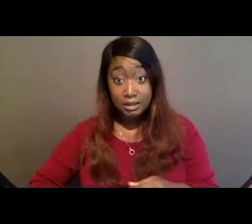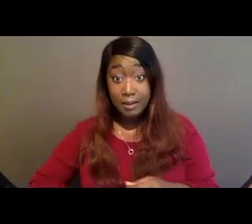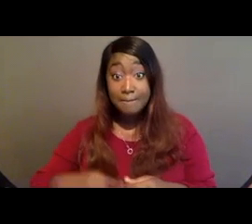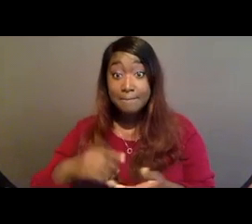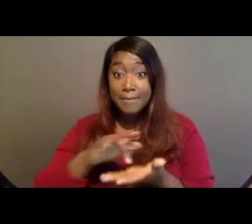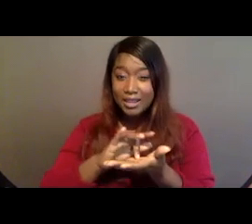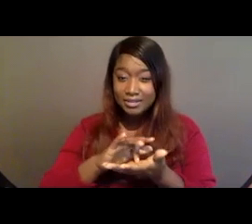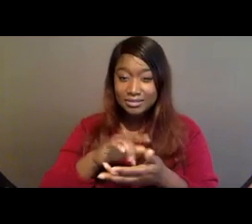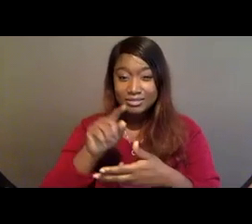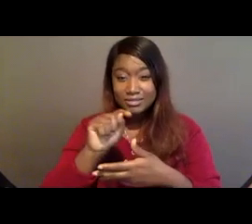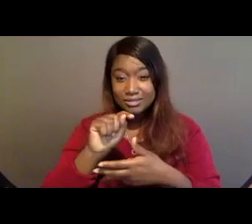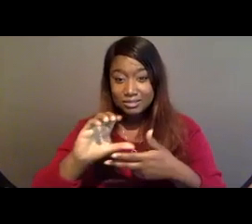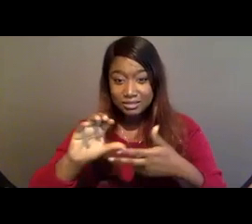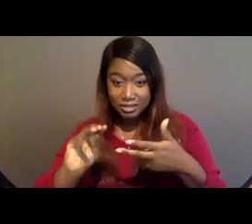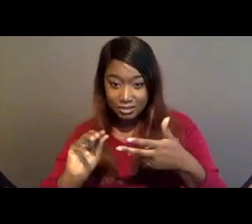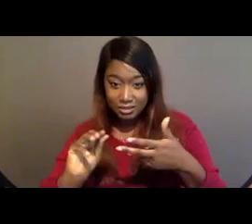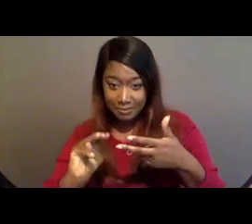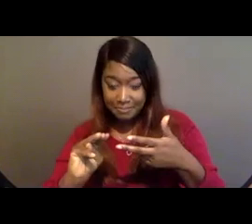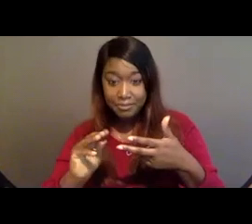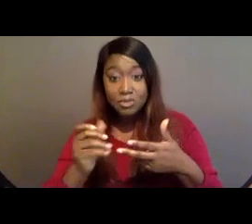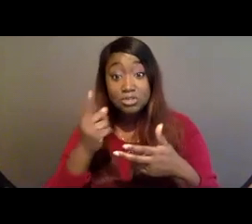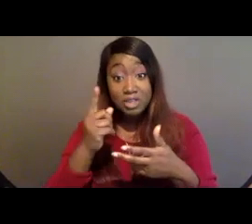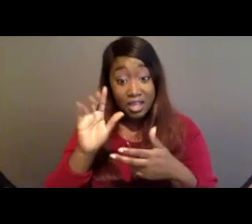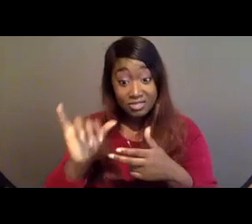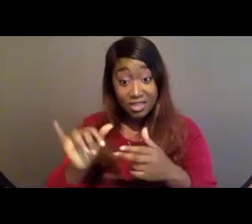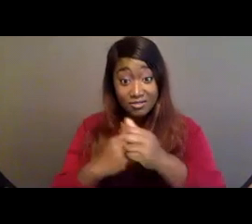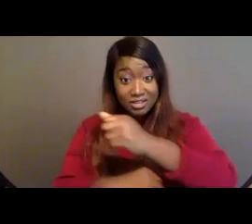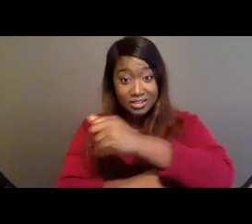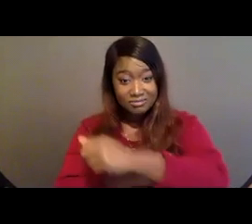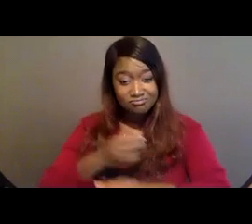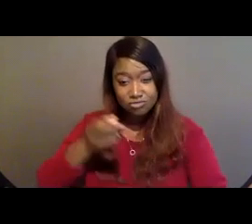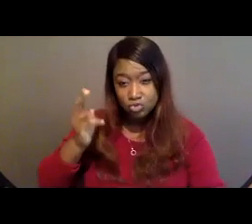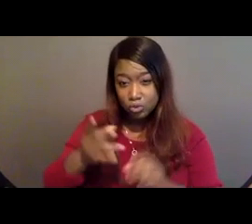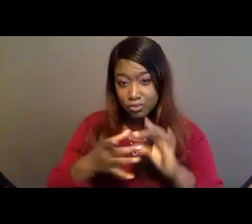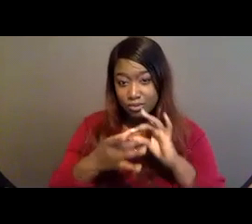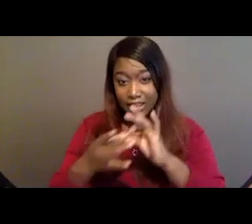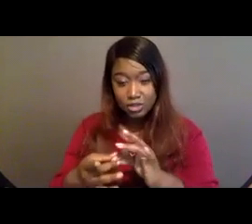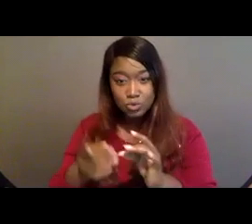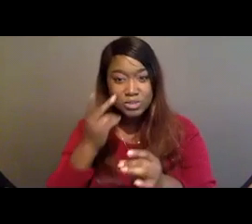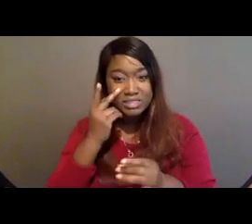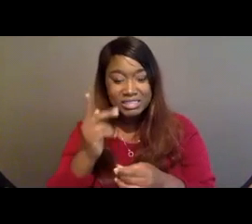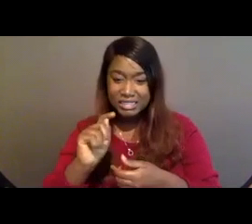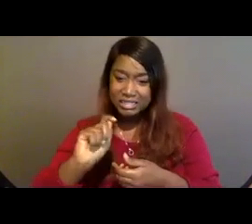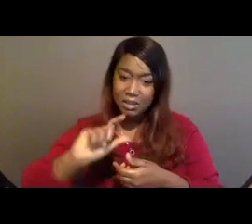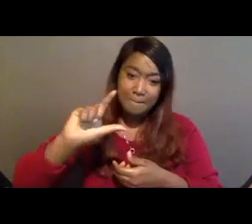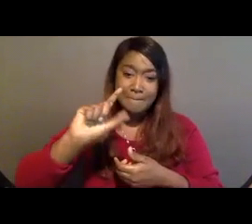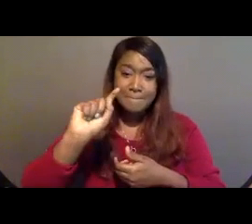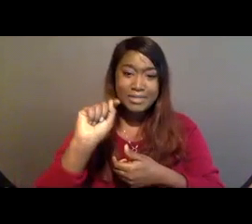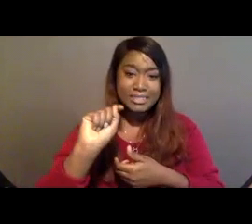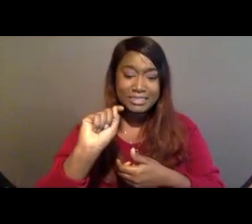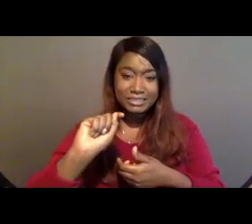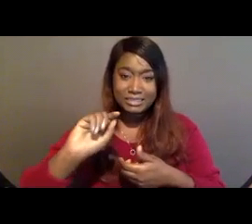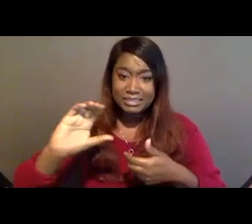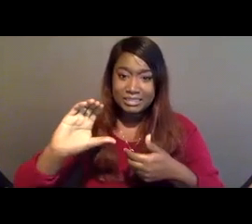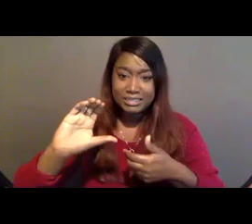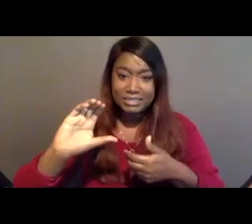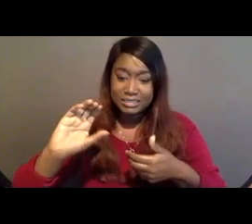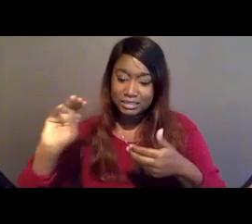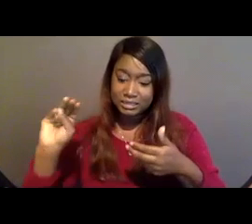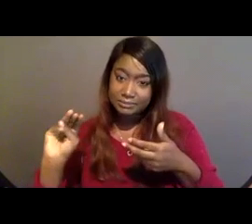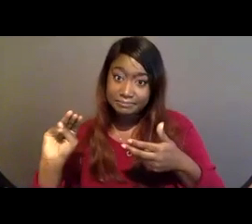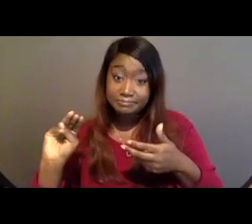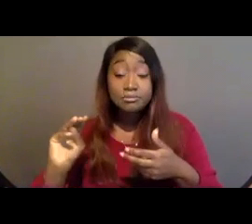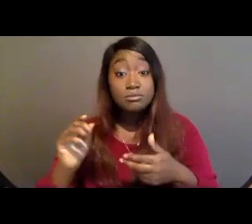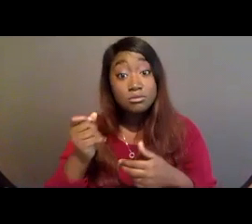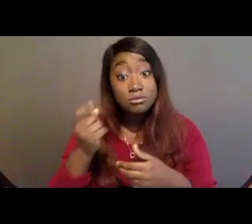historical foundation when you see it all in capital letters. This, you know, when Mao Zedong and